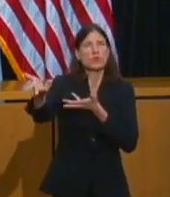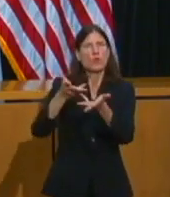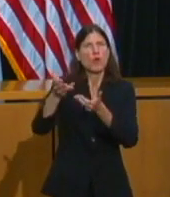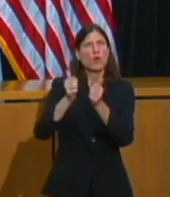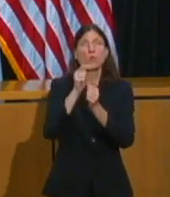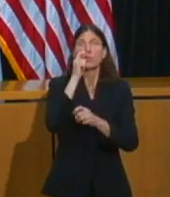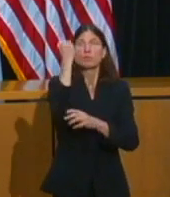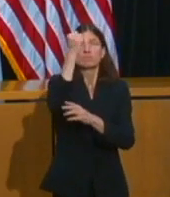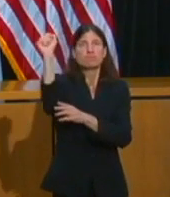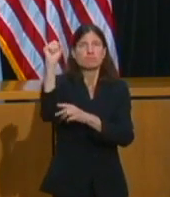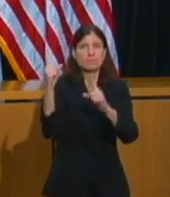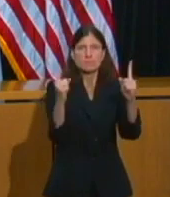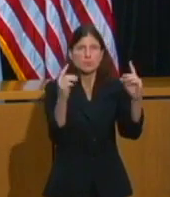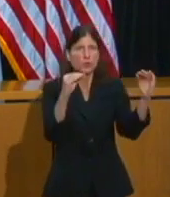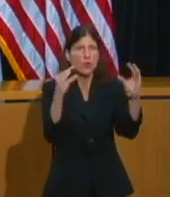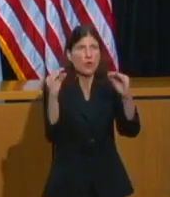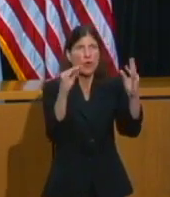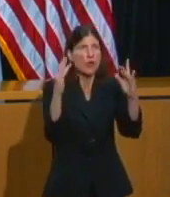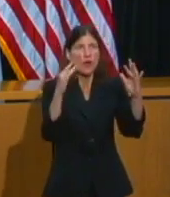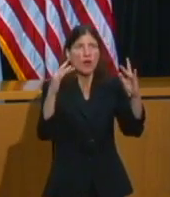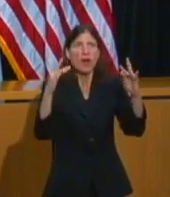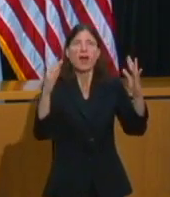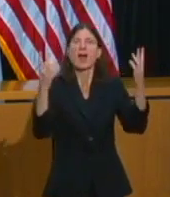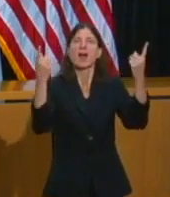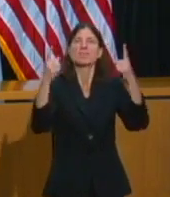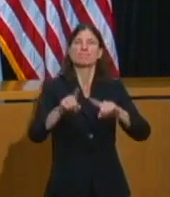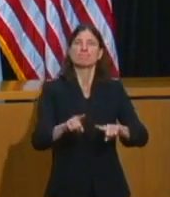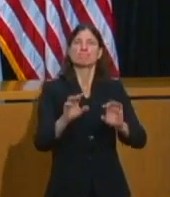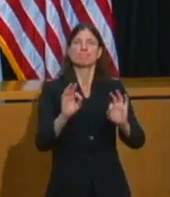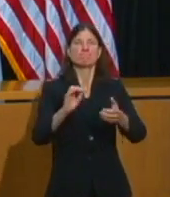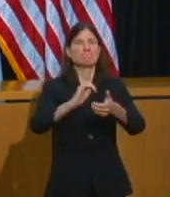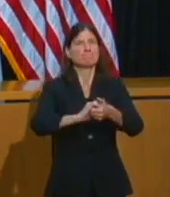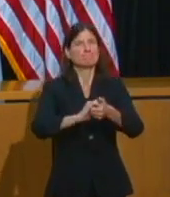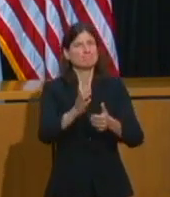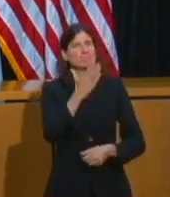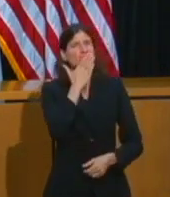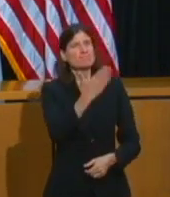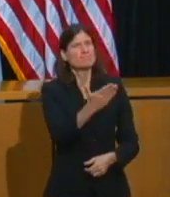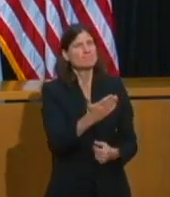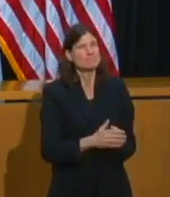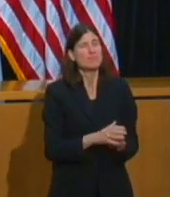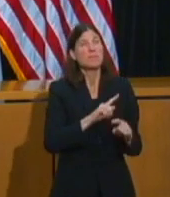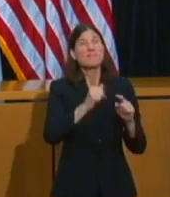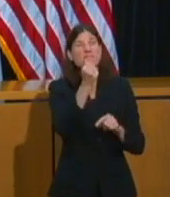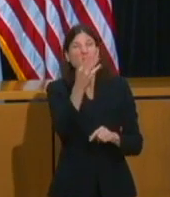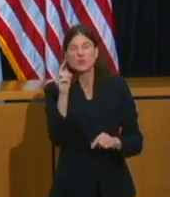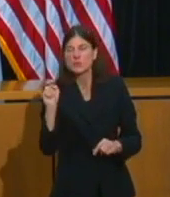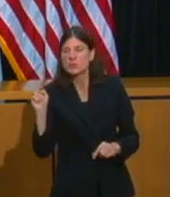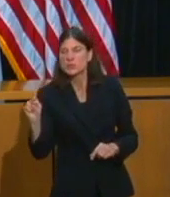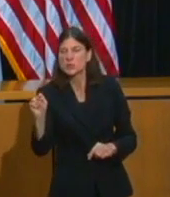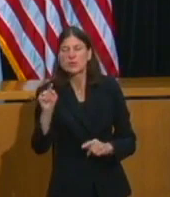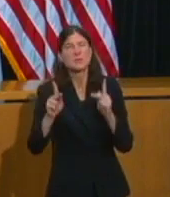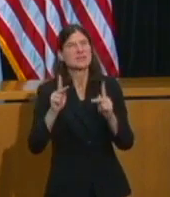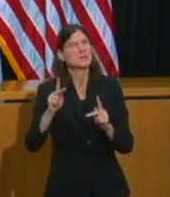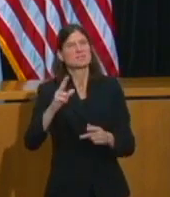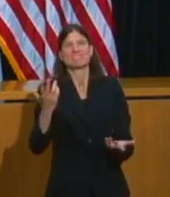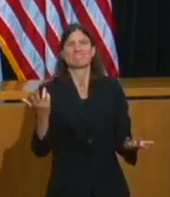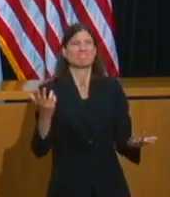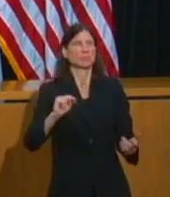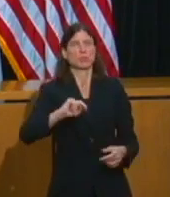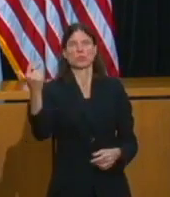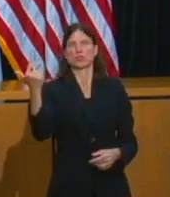law enforcement and destroy property, I expect you will have your day in court and will be held